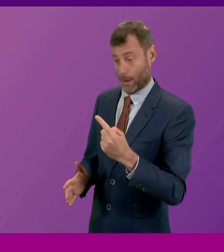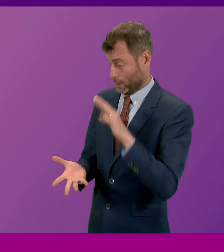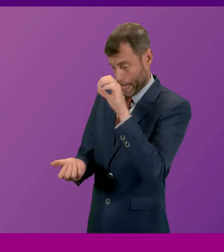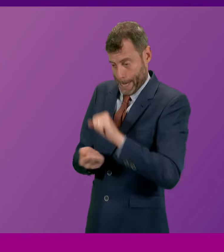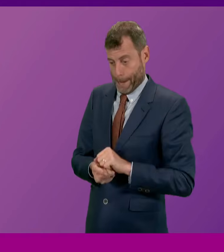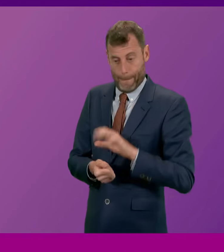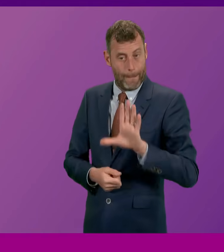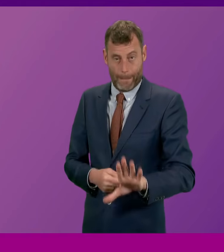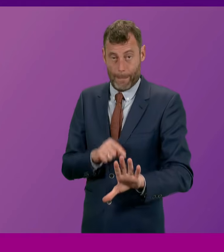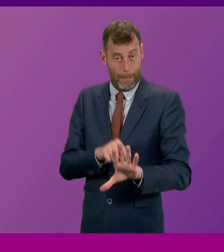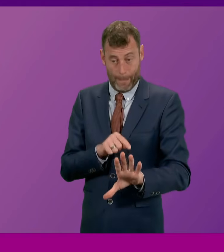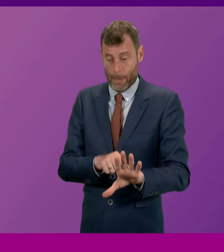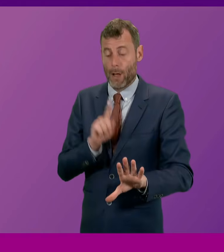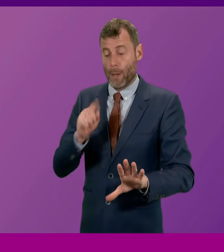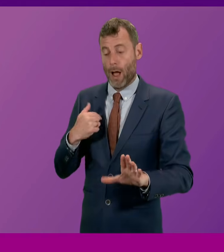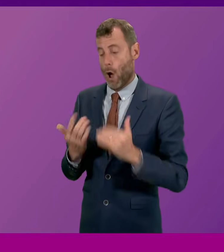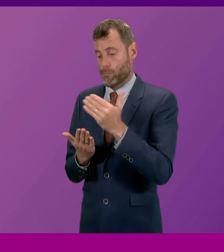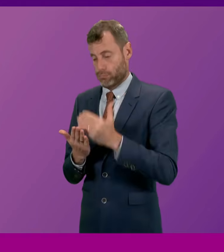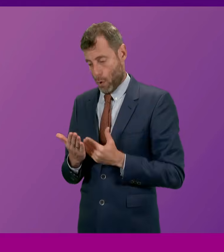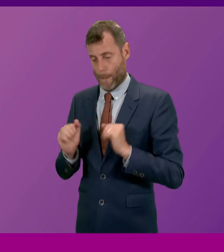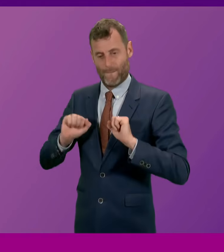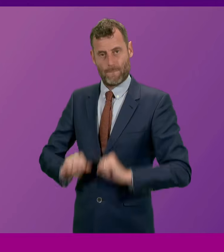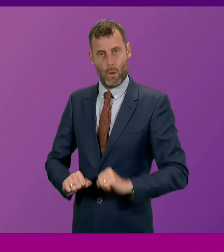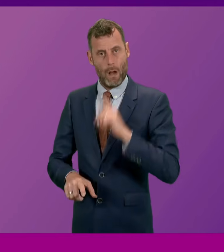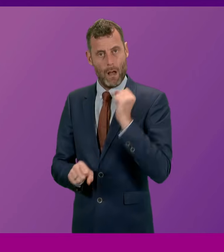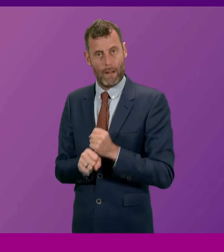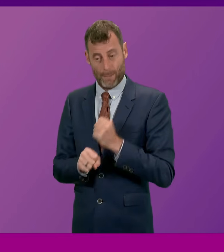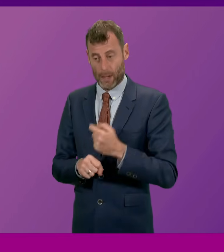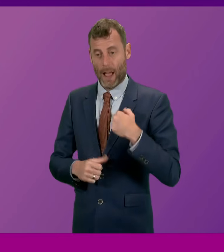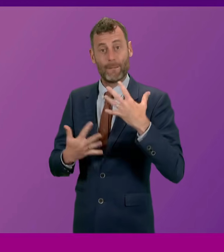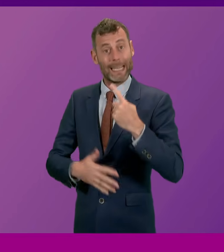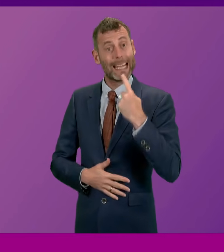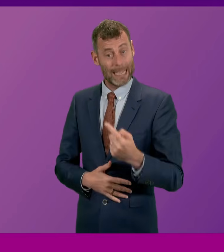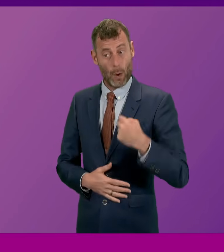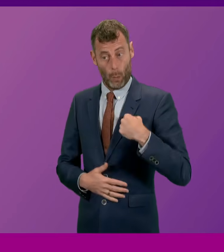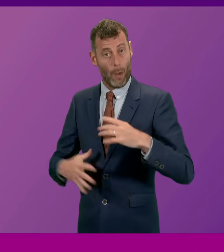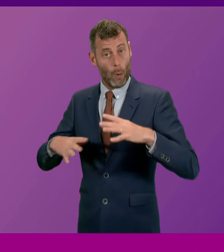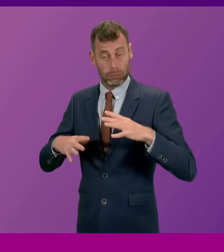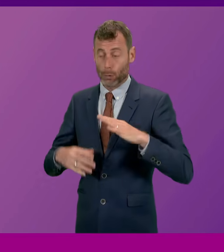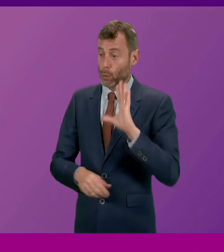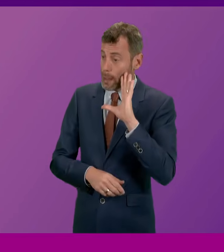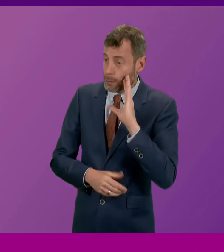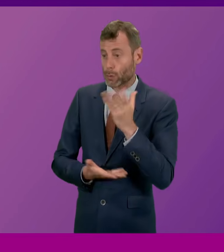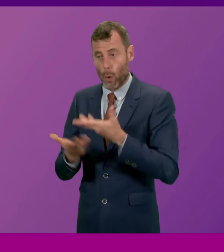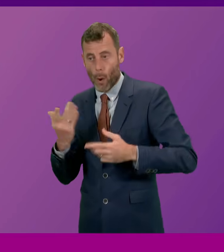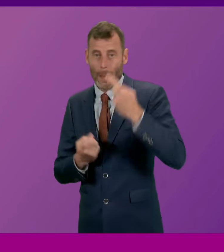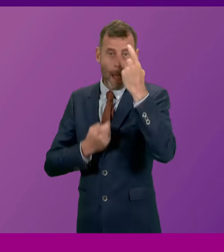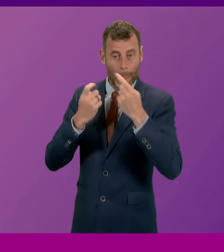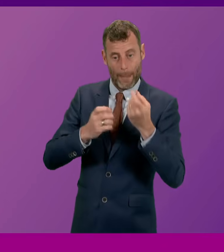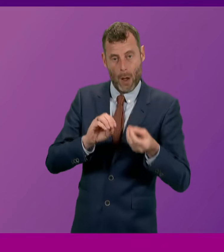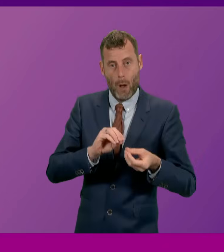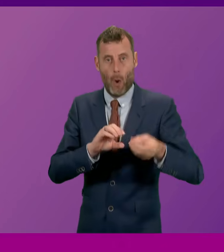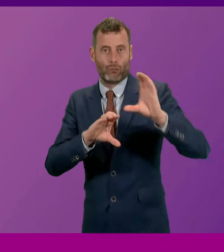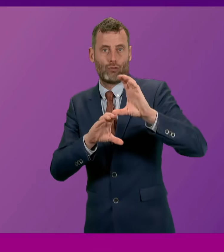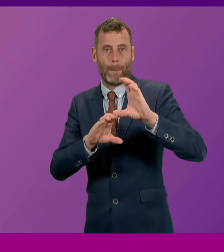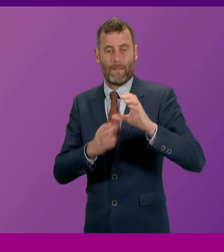Scottish Government, and in the programme for government I indicated that the Scottish Government would be open to providing additional financial support to ensure that the